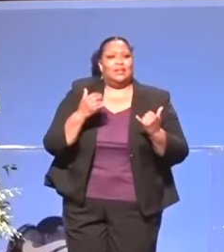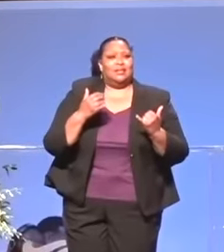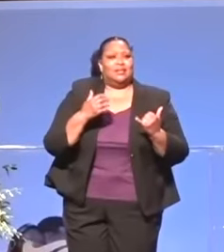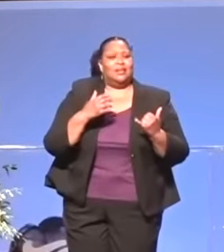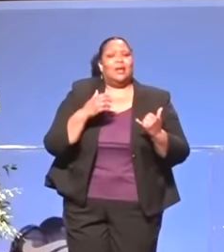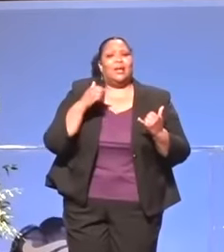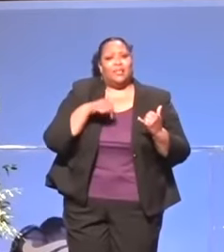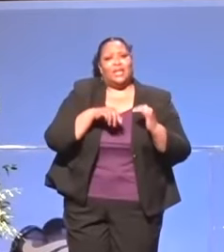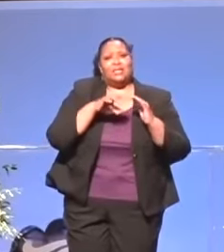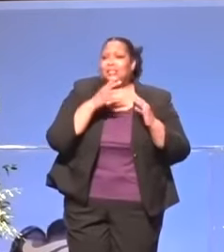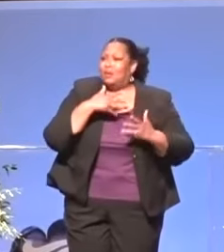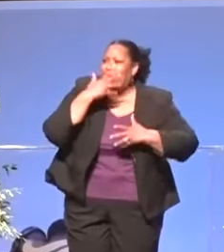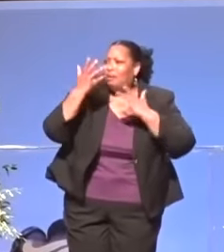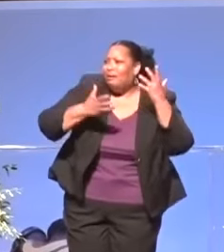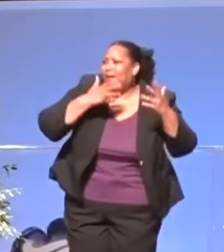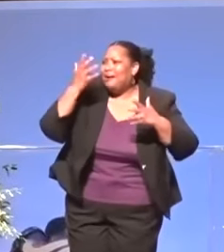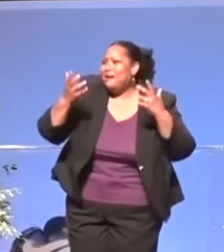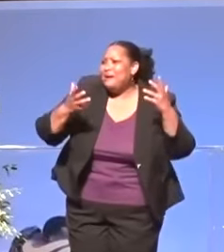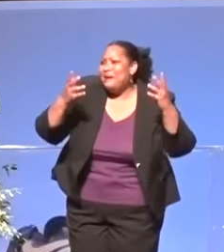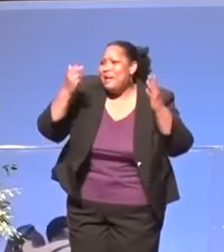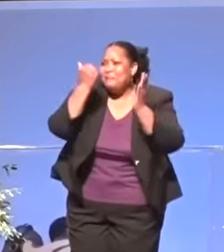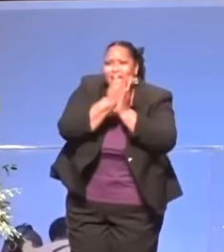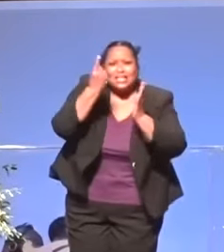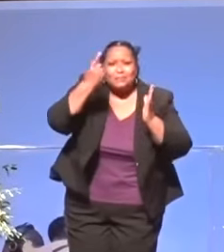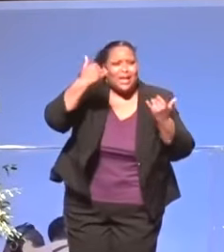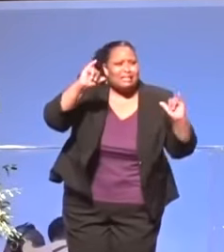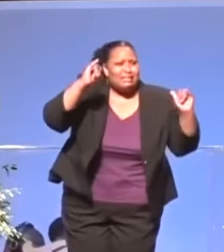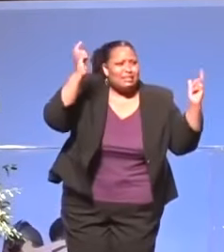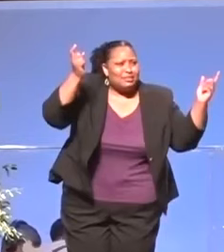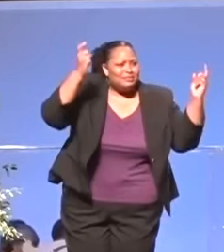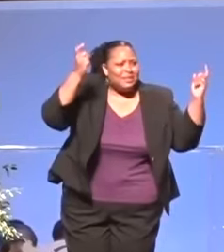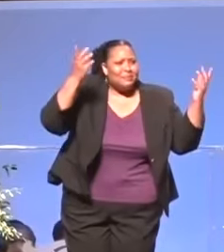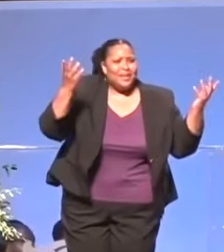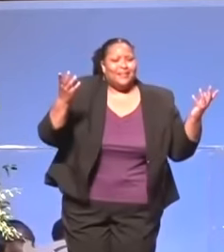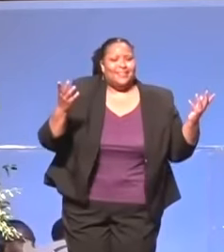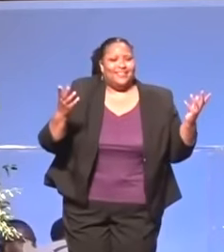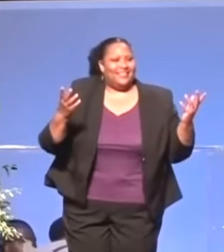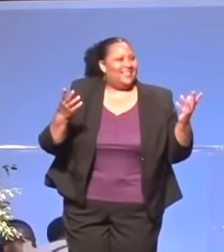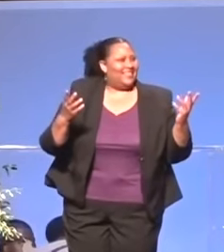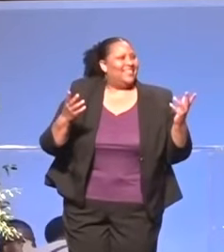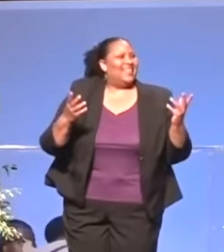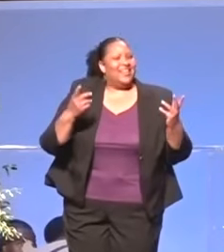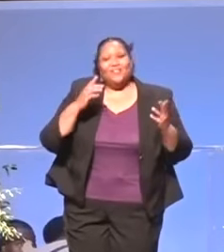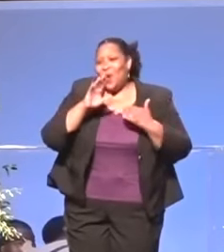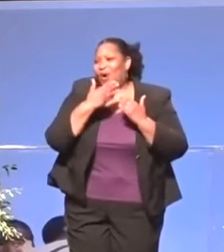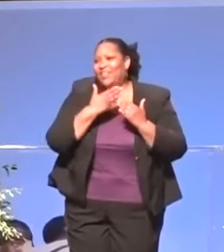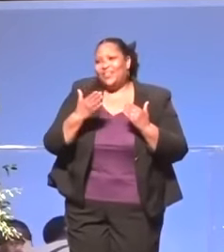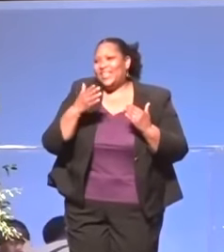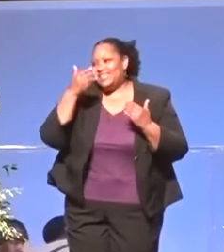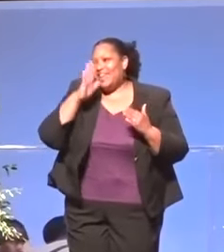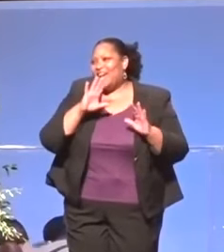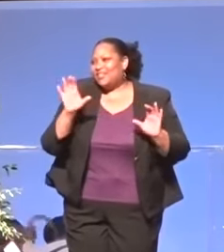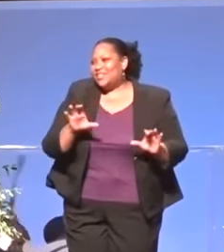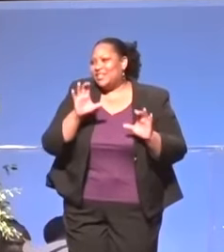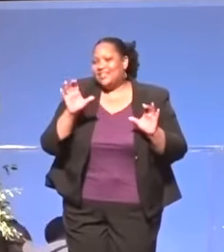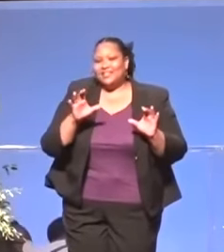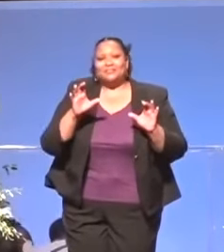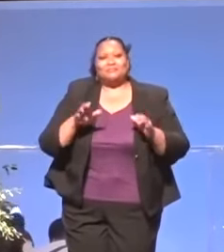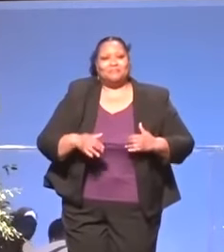These videos. Amen. And come on now. Somebody still celebrating for the things he has done.